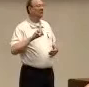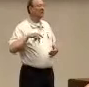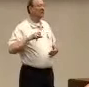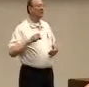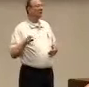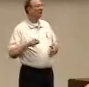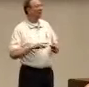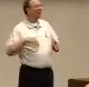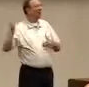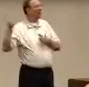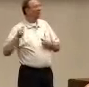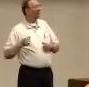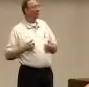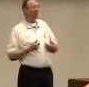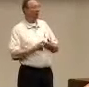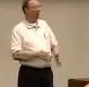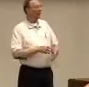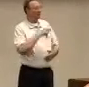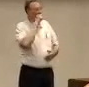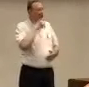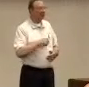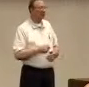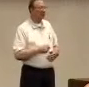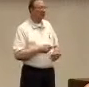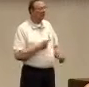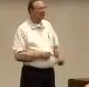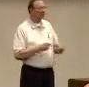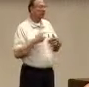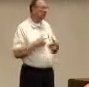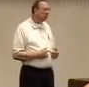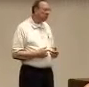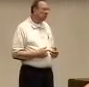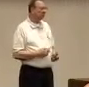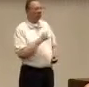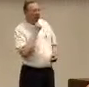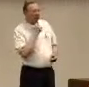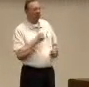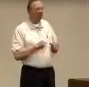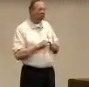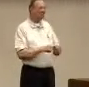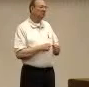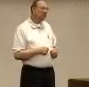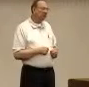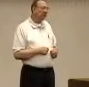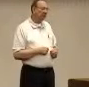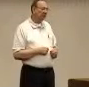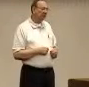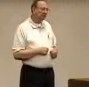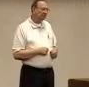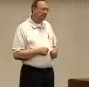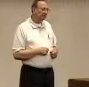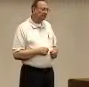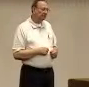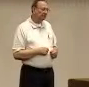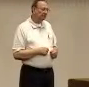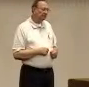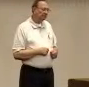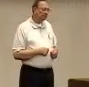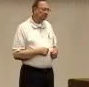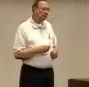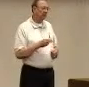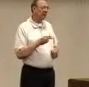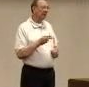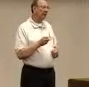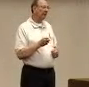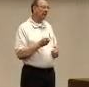kids were taken away from him because he left. He came back. He struggled with depression. He struggled with alcohol, and